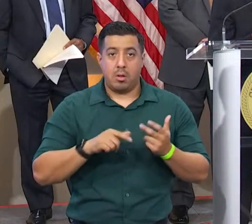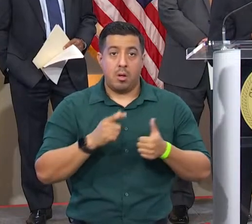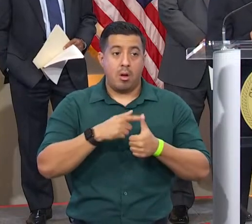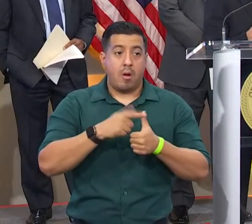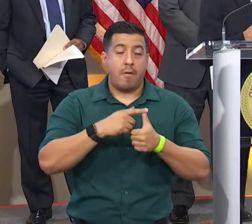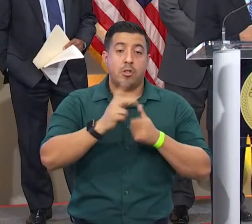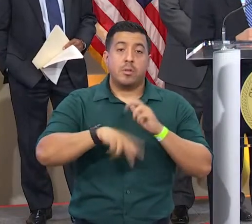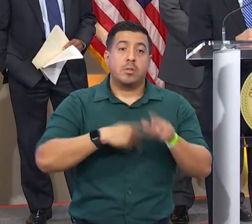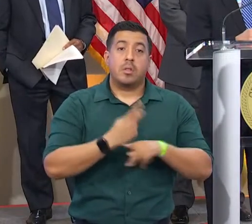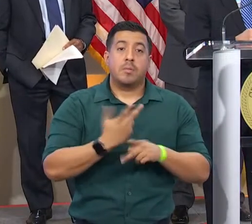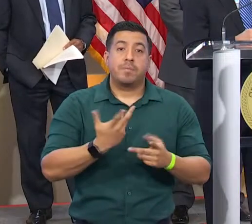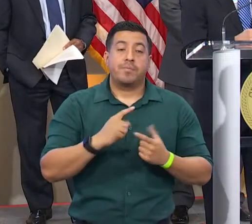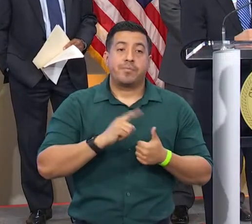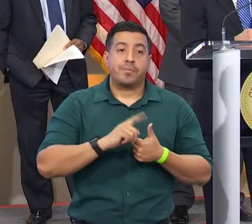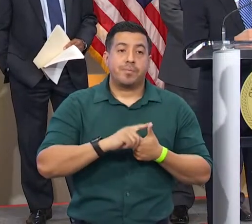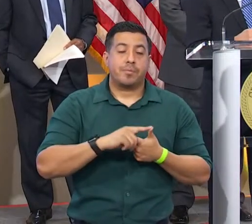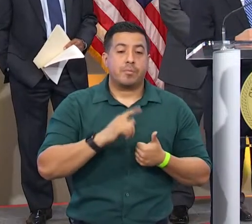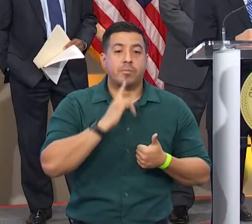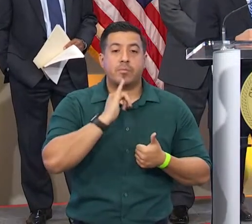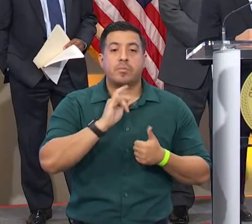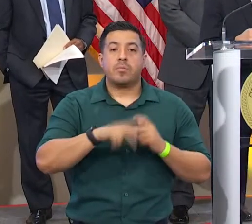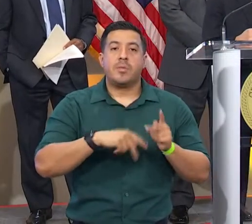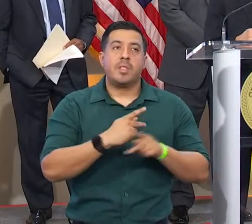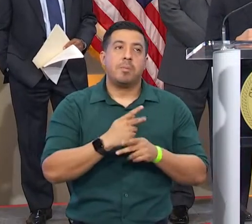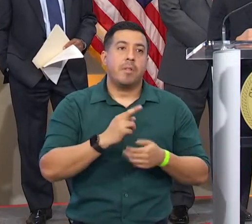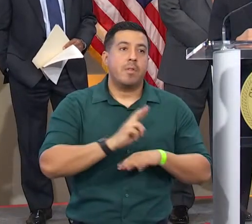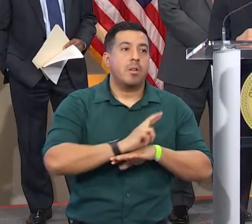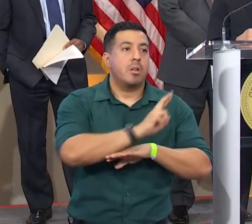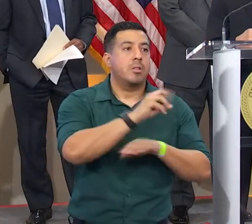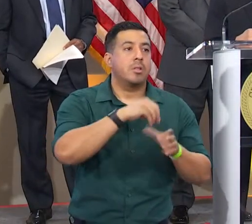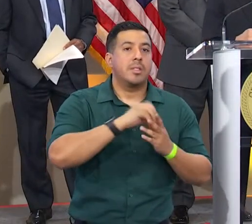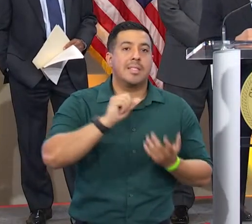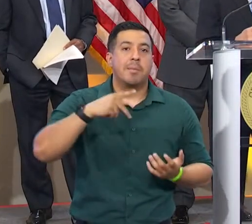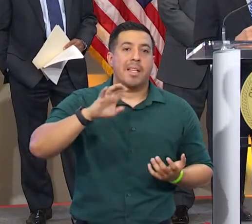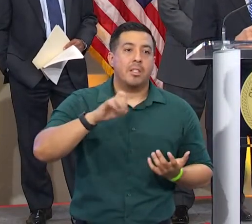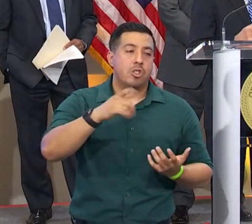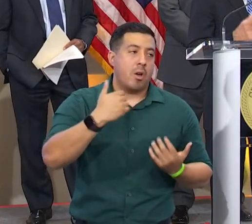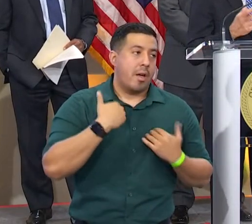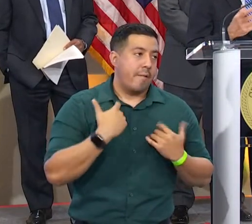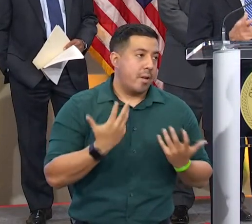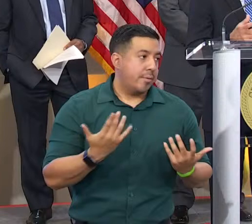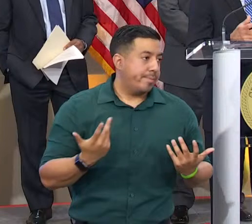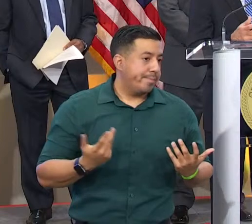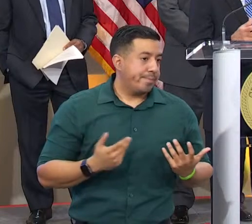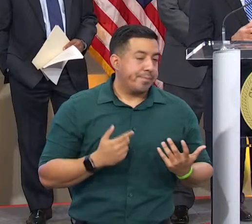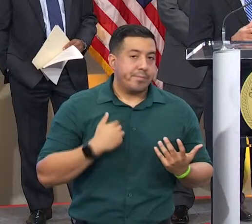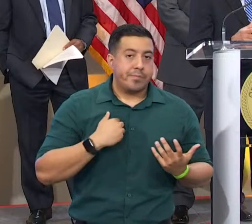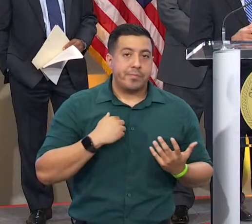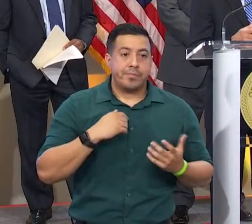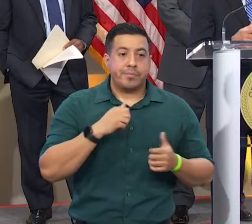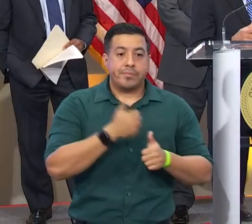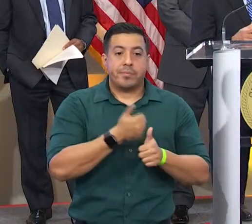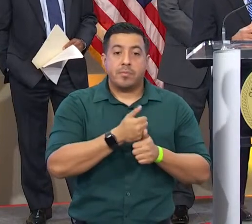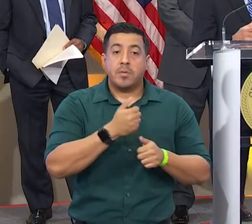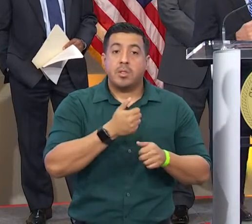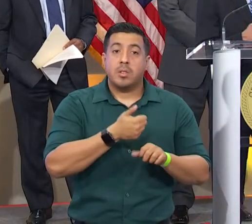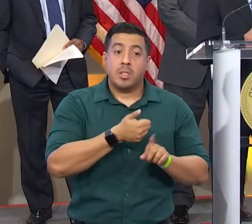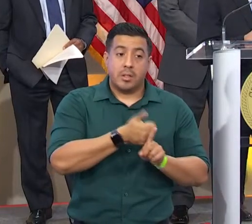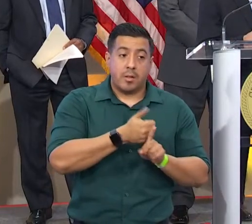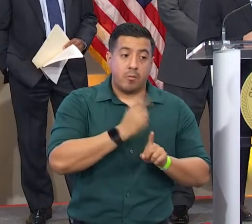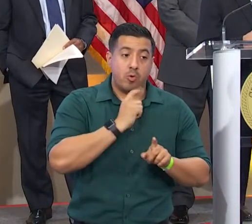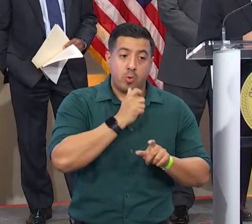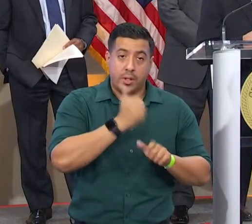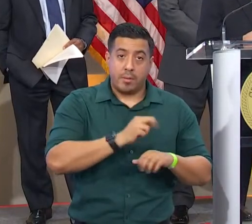with the first category X. And this is the type of launch into space where you have an aircraft that is able